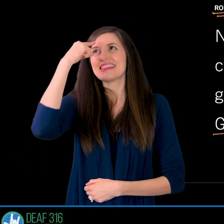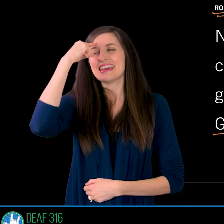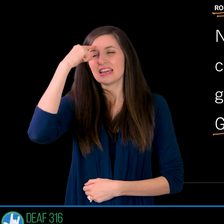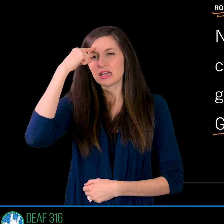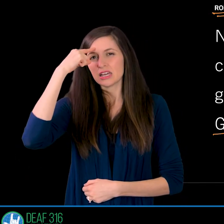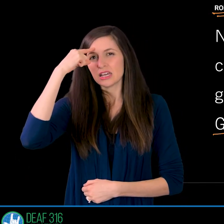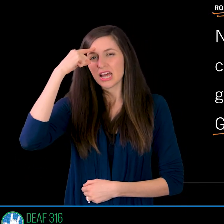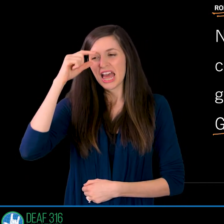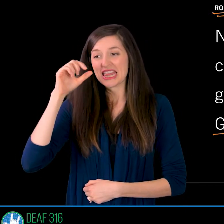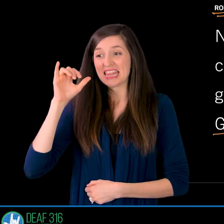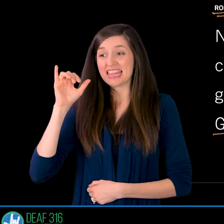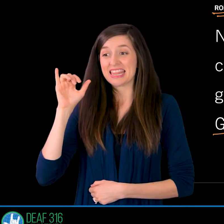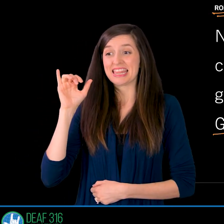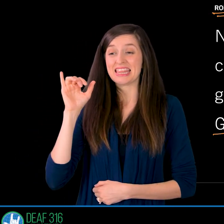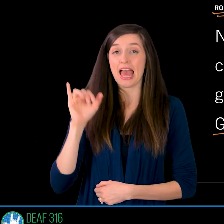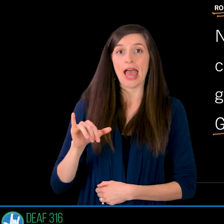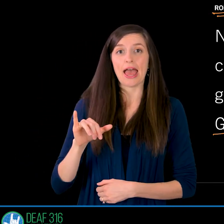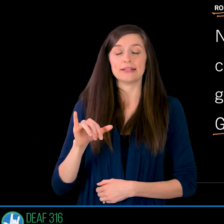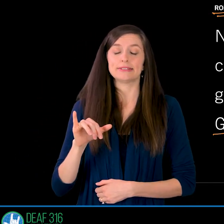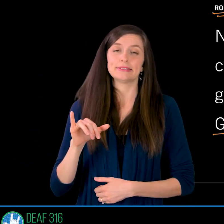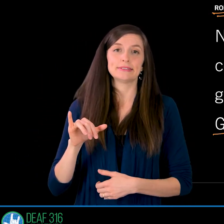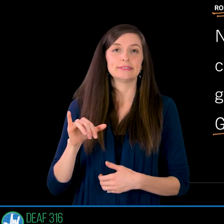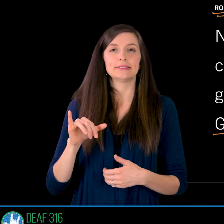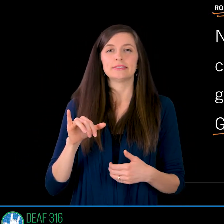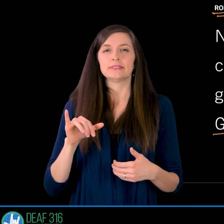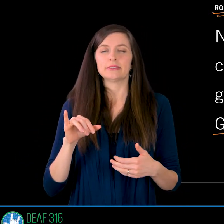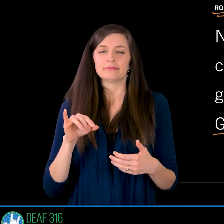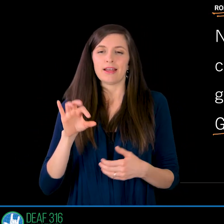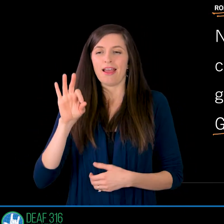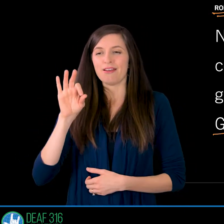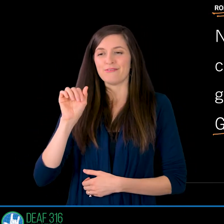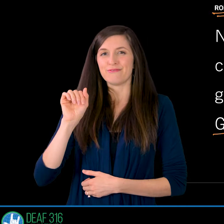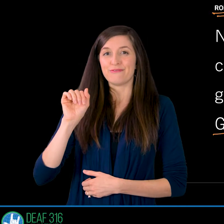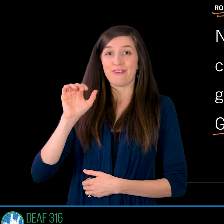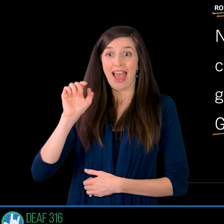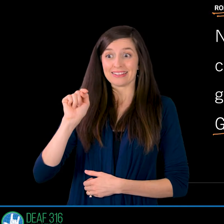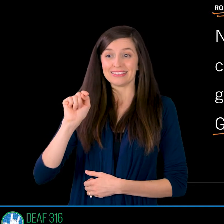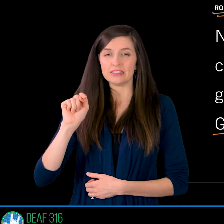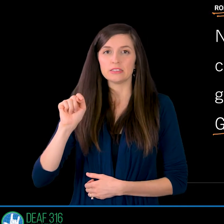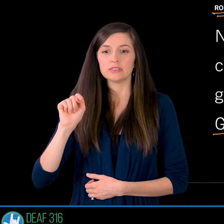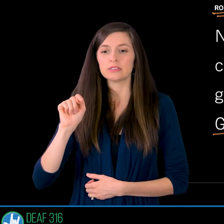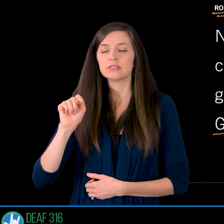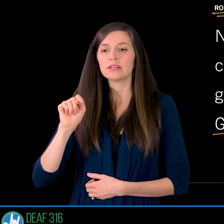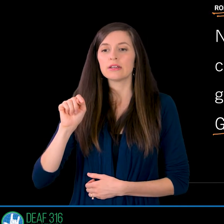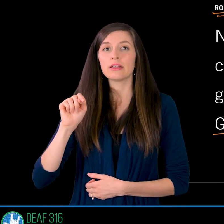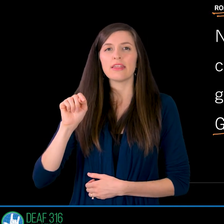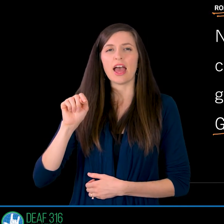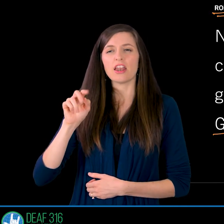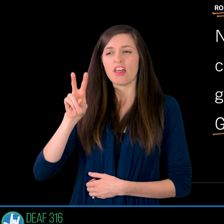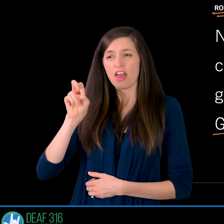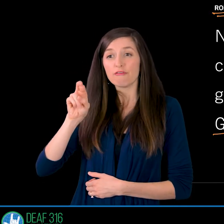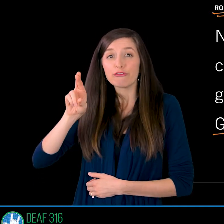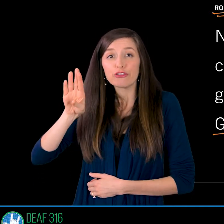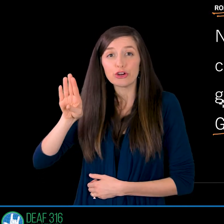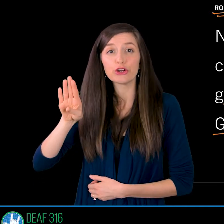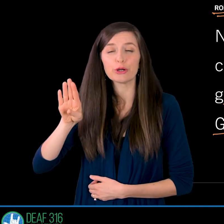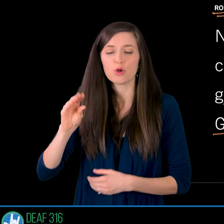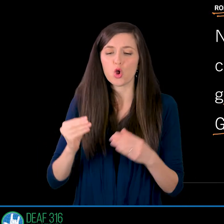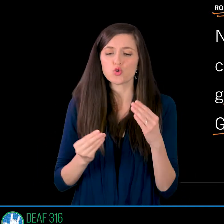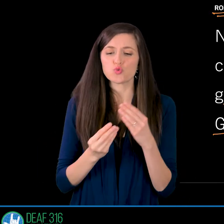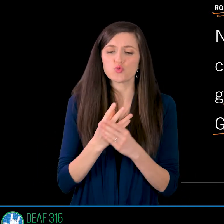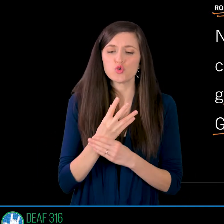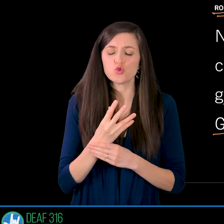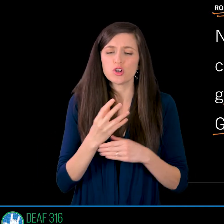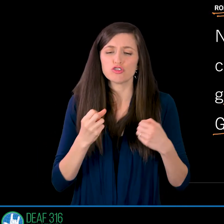that participle right there, that verb following this,